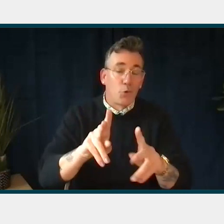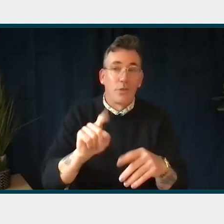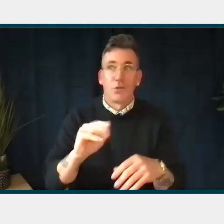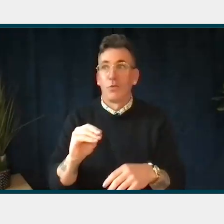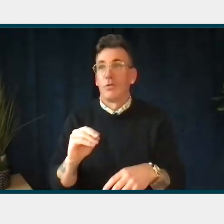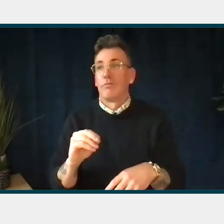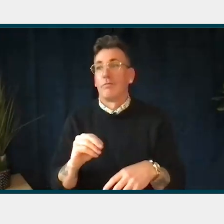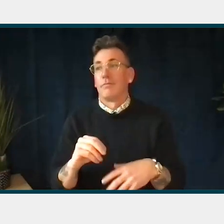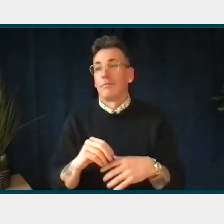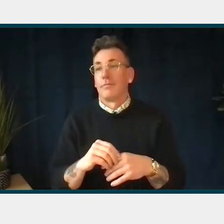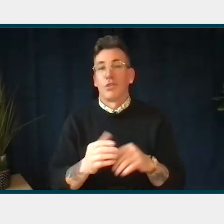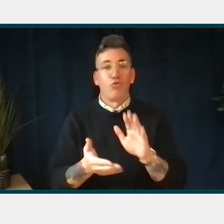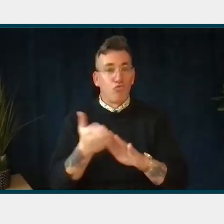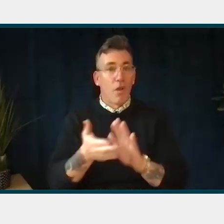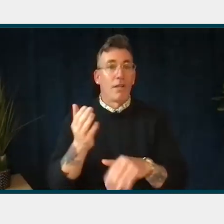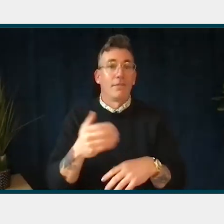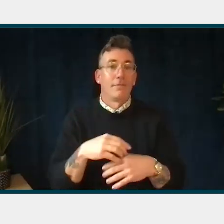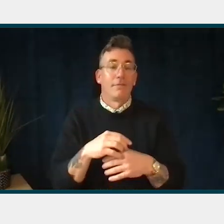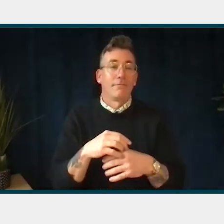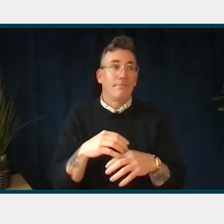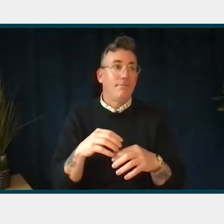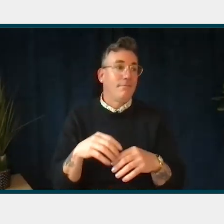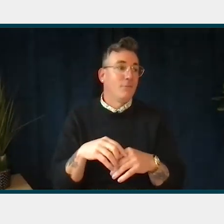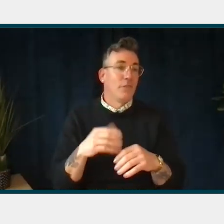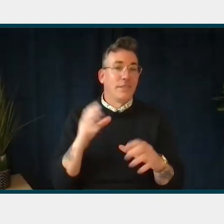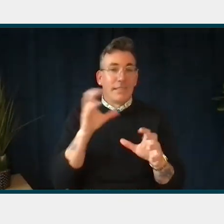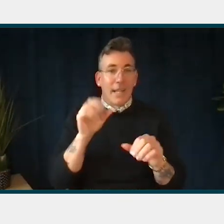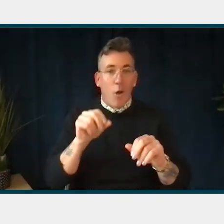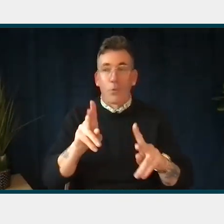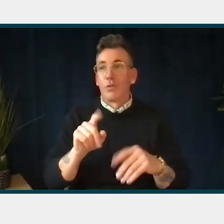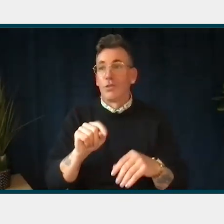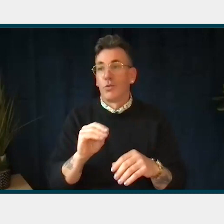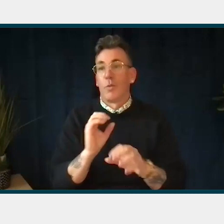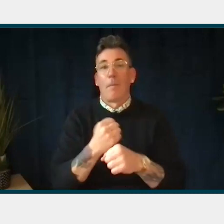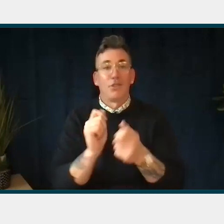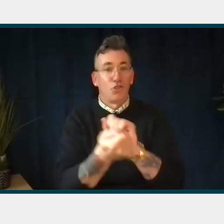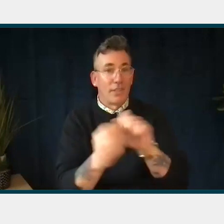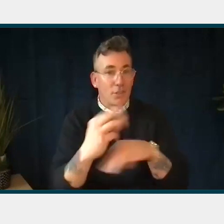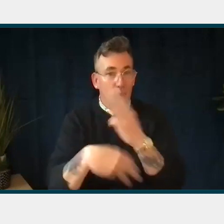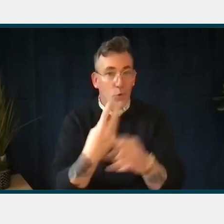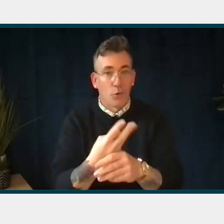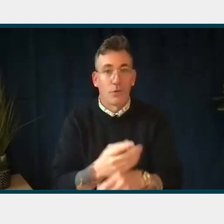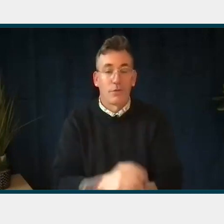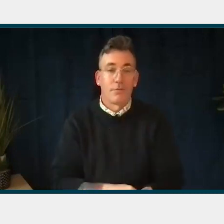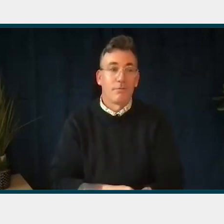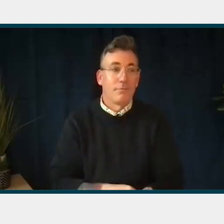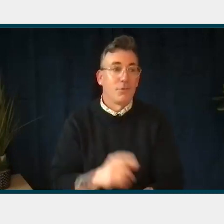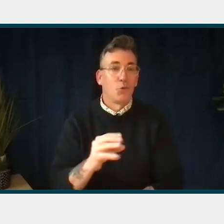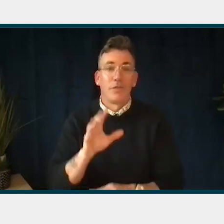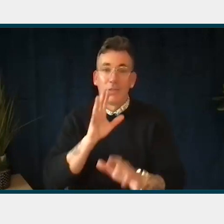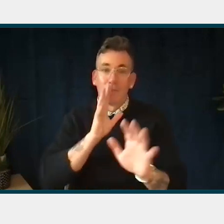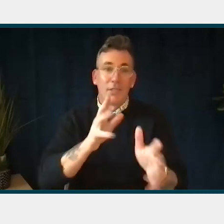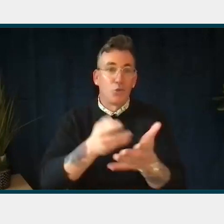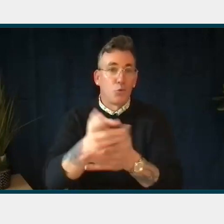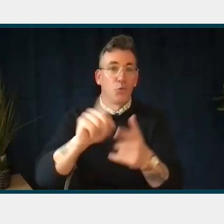and larger and larger. So seek out those opportunities to run. Seek out those opportunities to